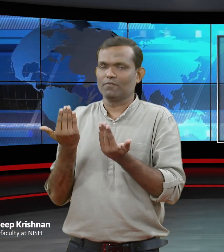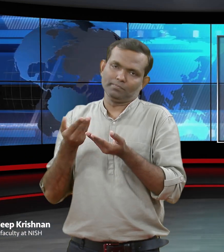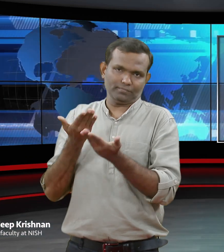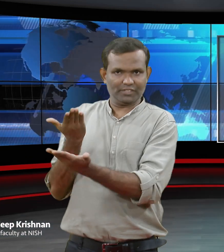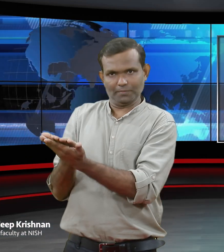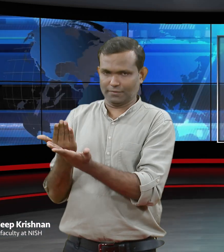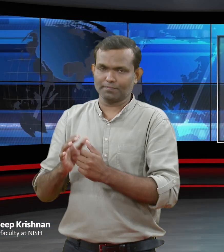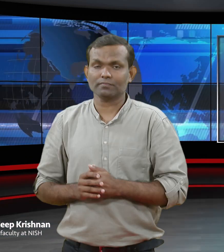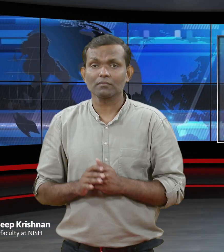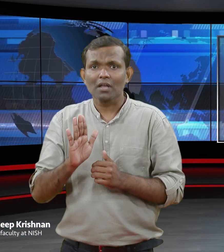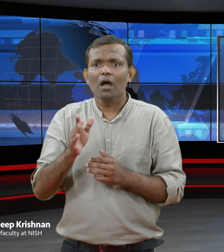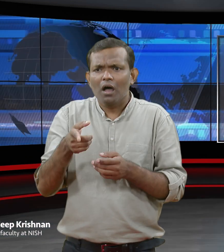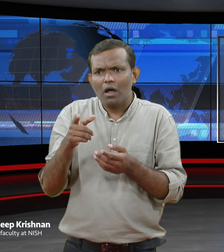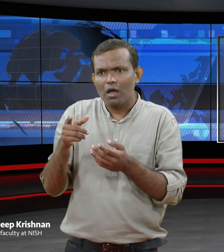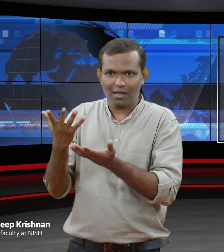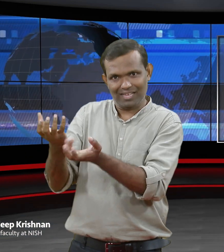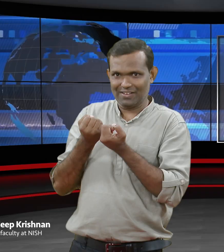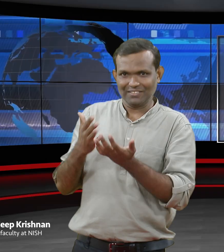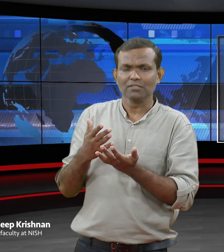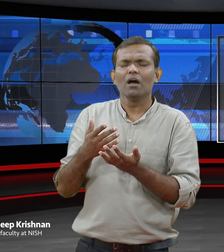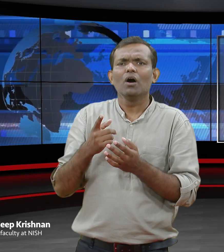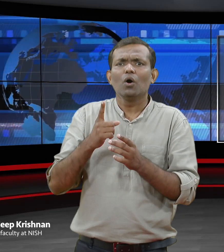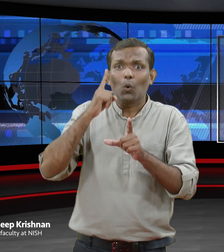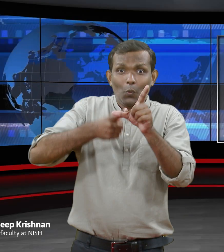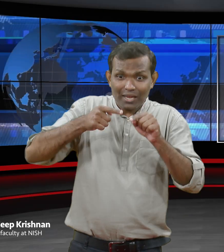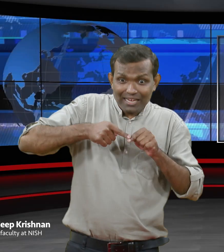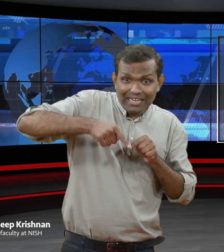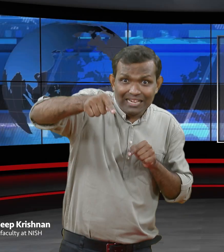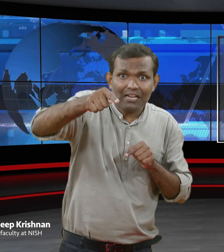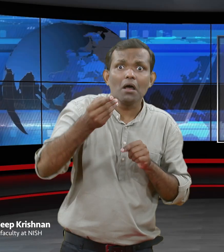and competitiveness among Kerala's small and medium enterprises.